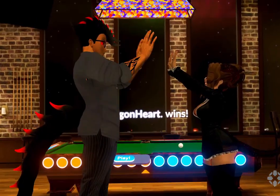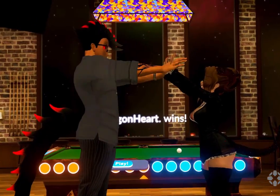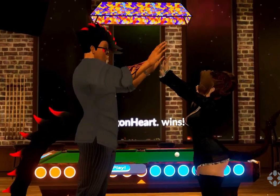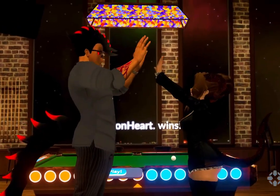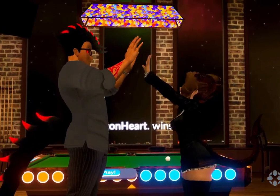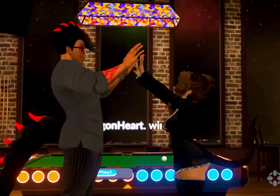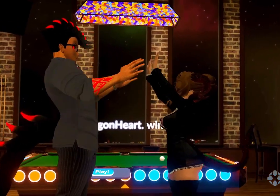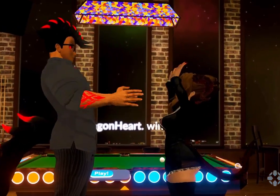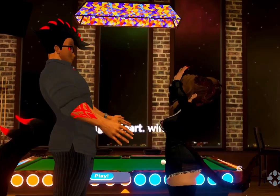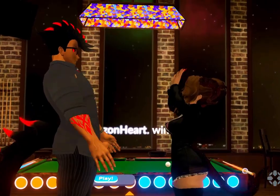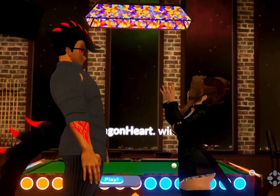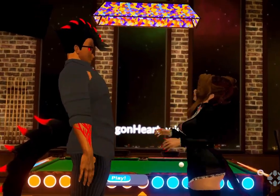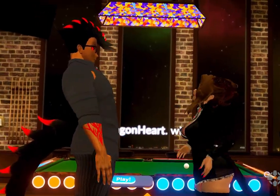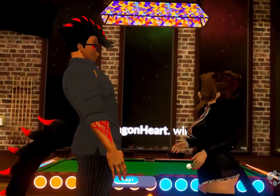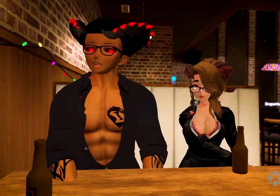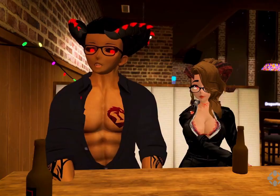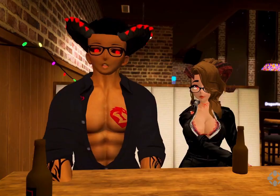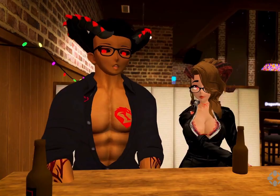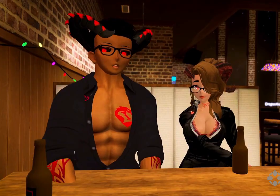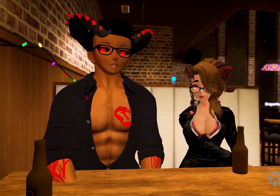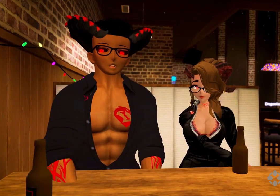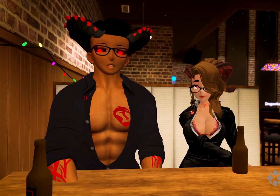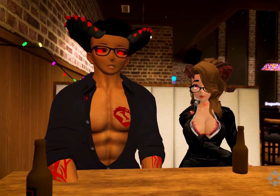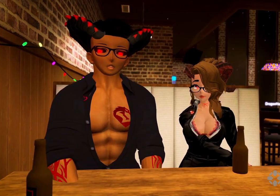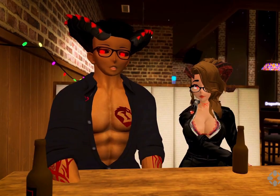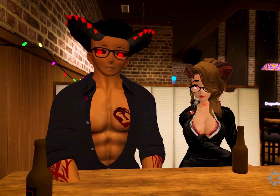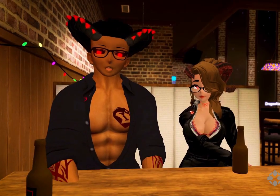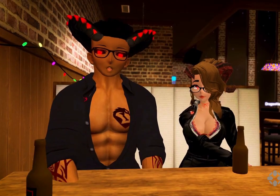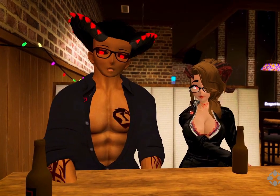are 5,000 miles apart, but we're gonna try our best to make it work.